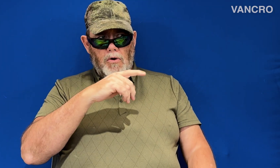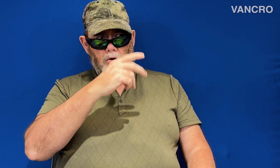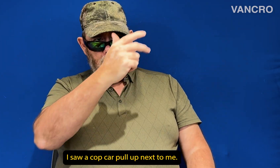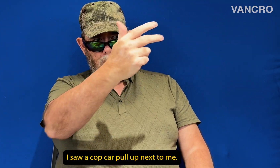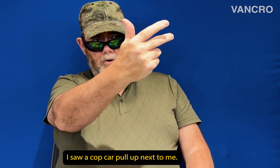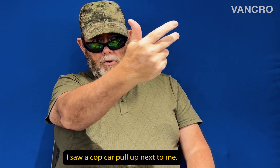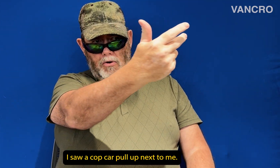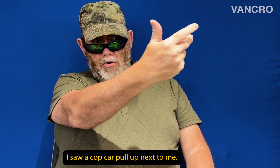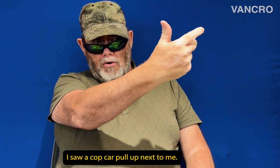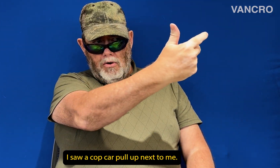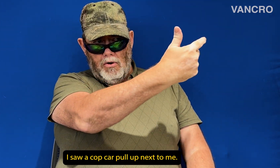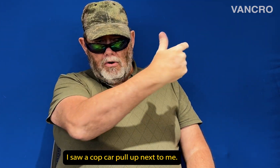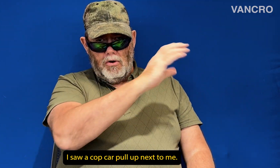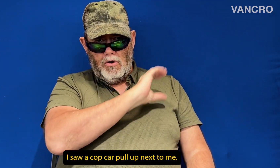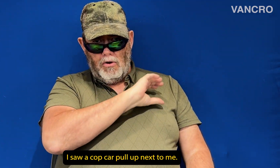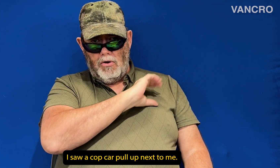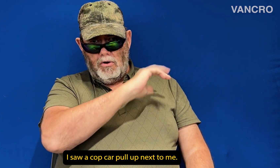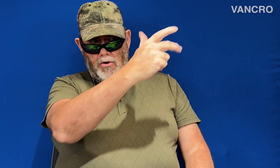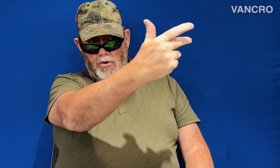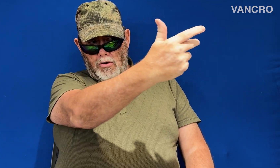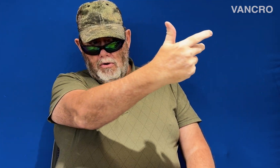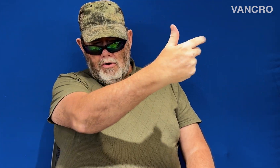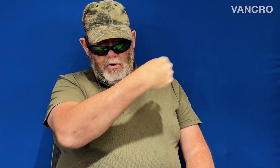I saw a cop car pull up next to me.